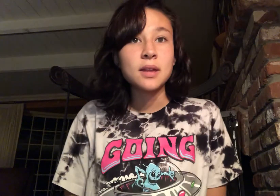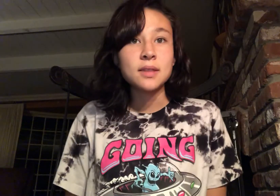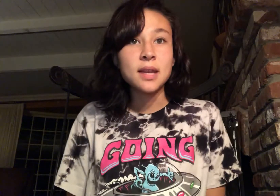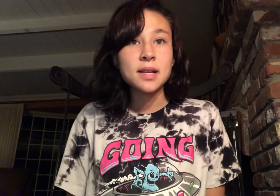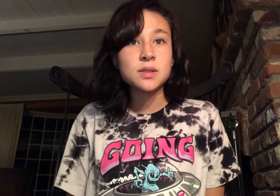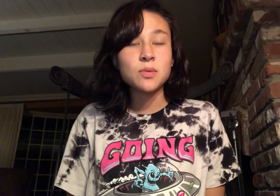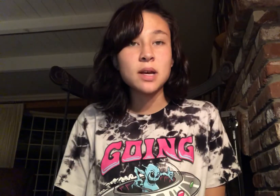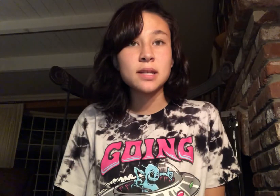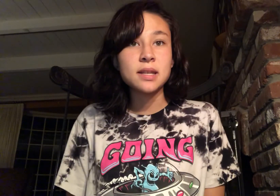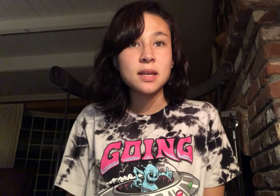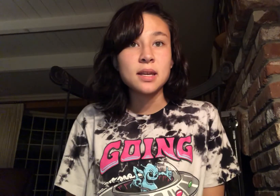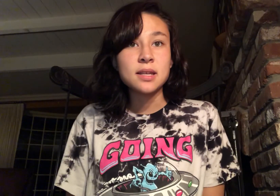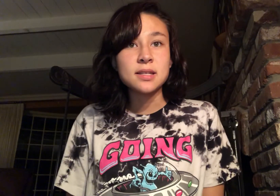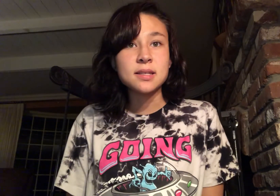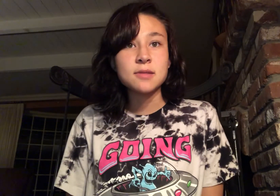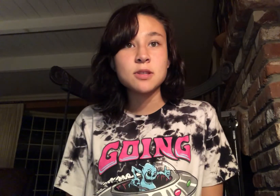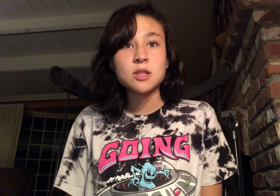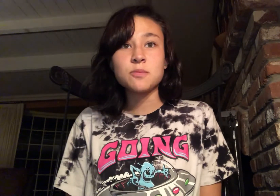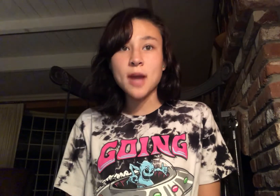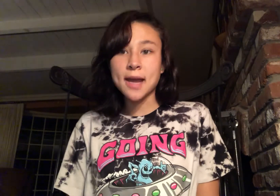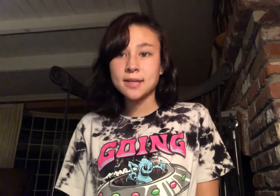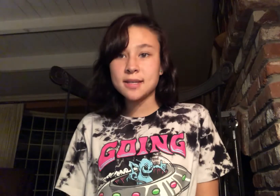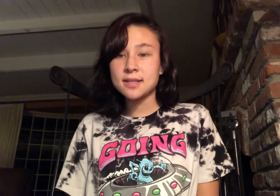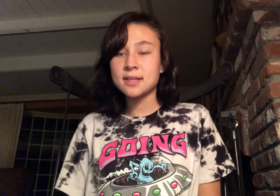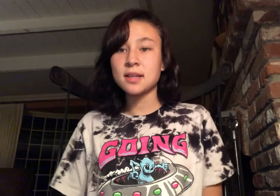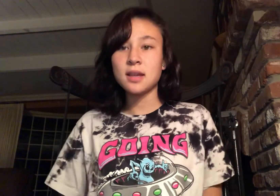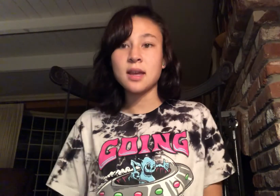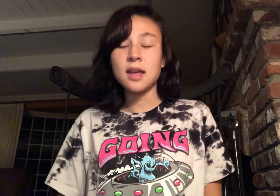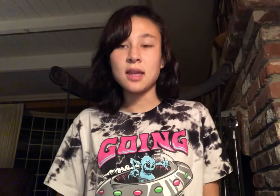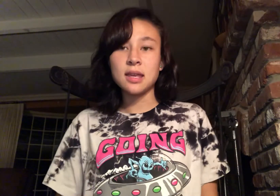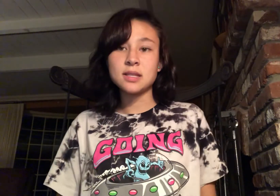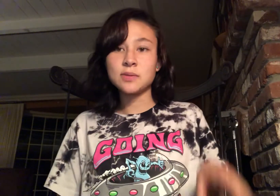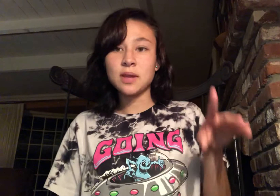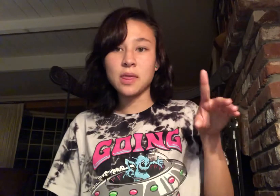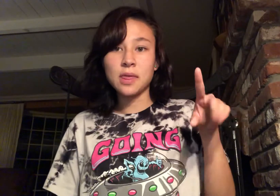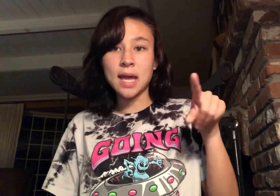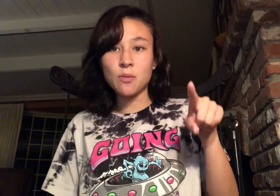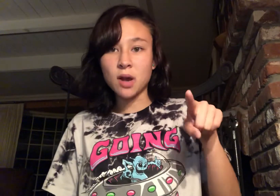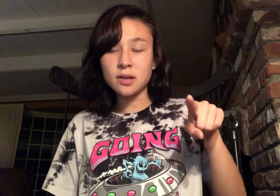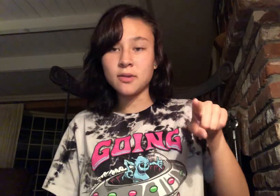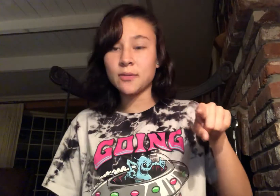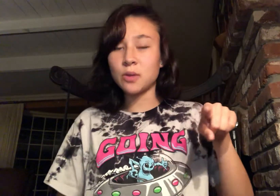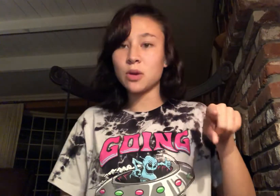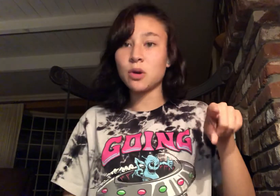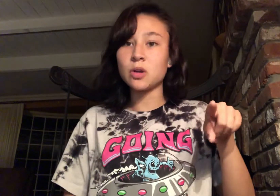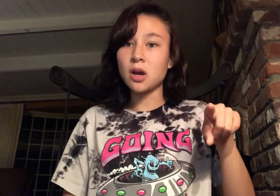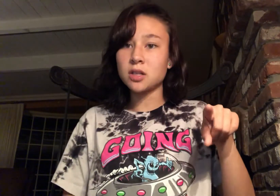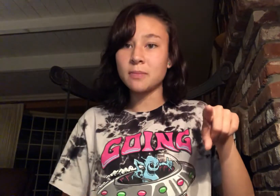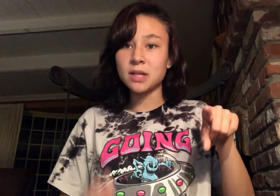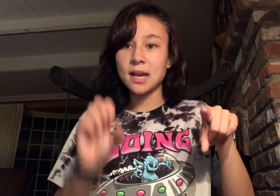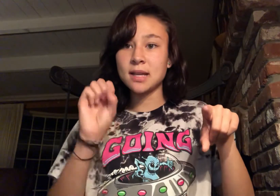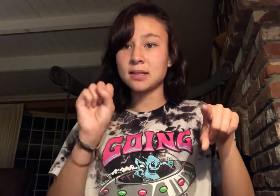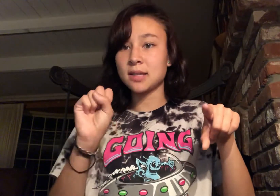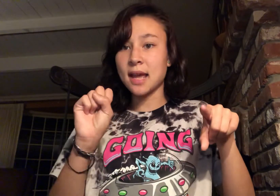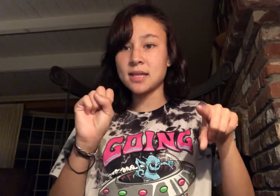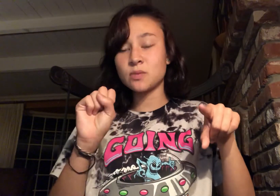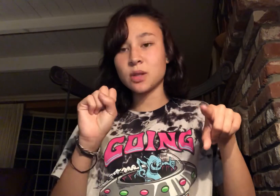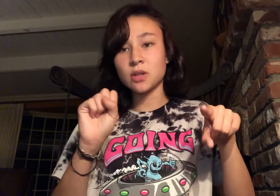The next one is to practice. It's with a 1 with your non-dominant hand and an S with your